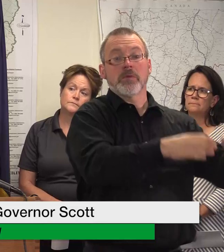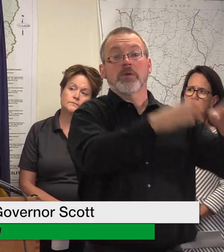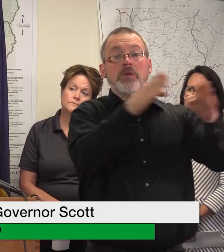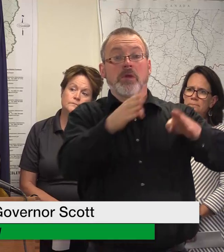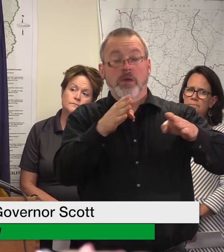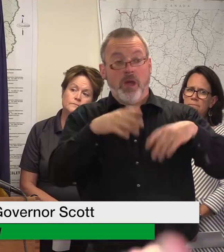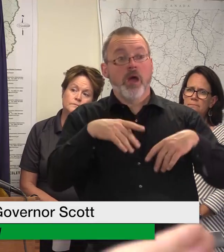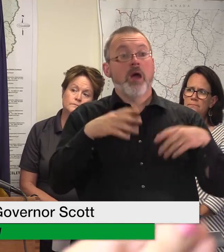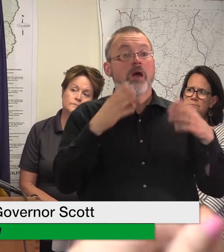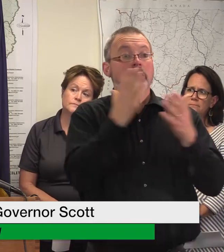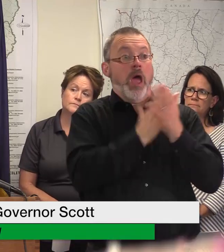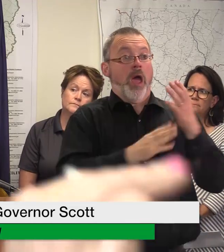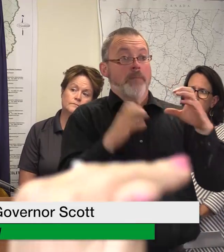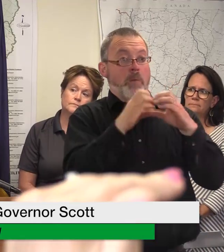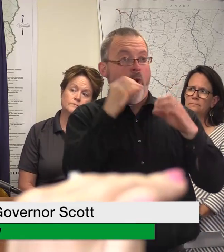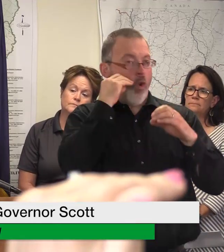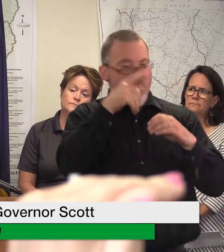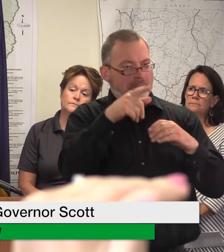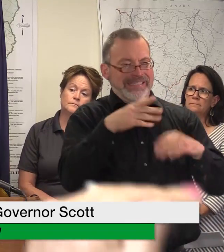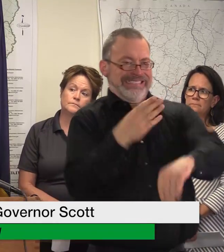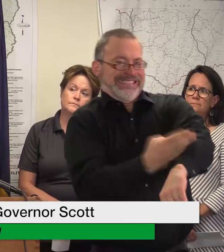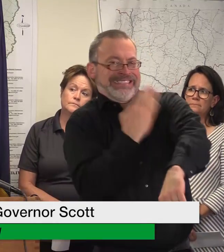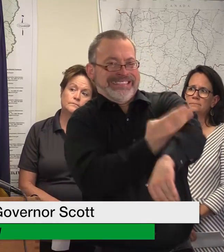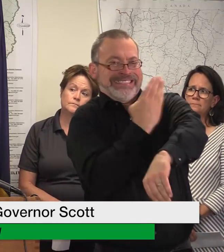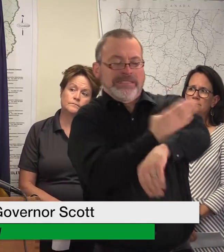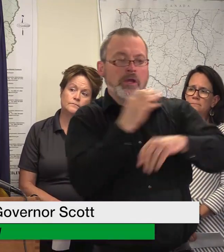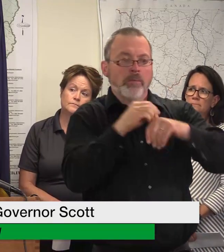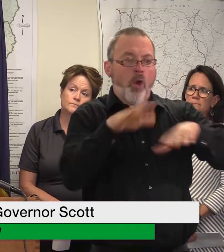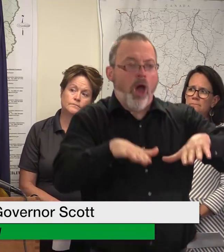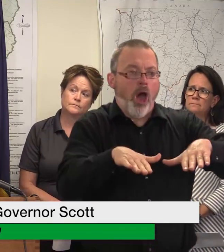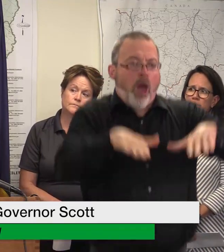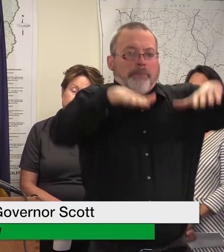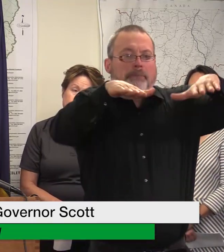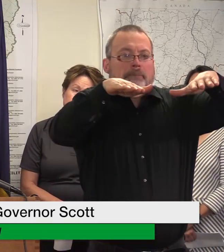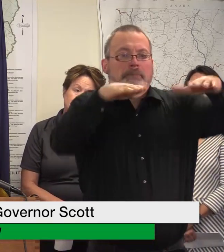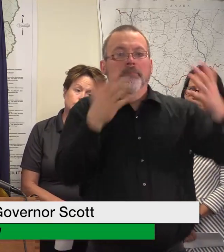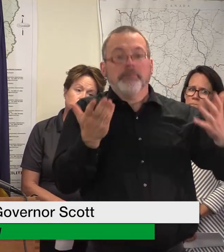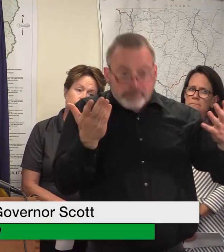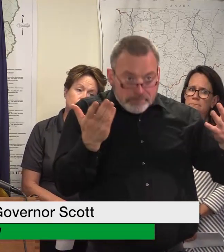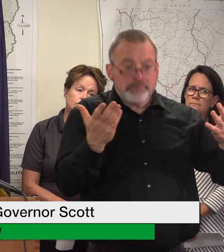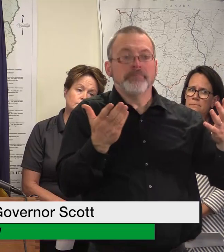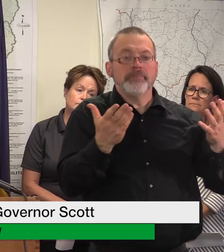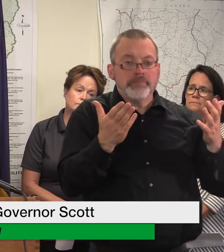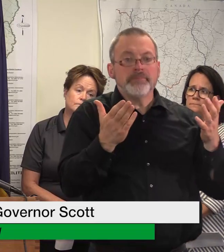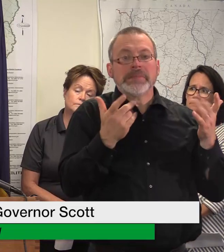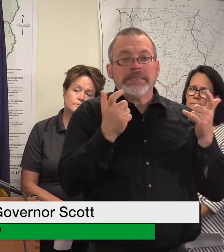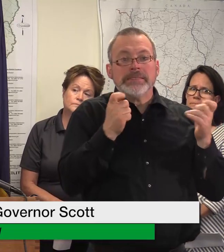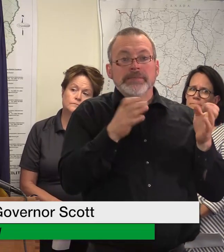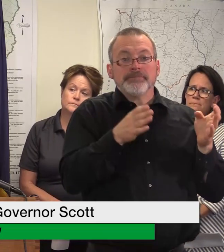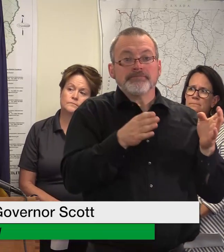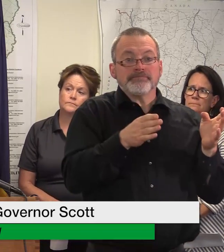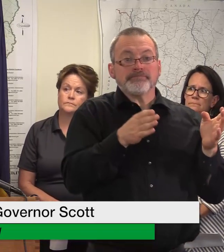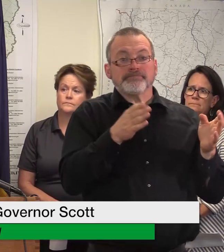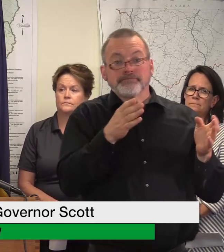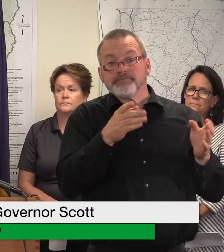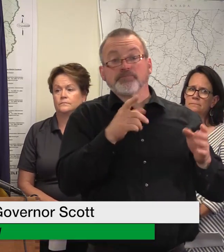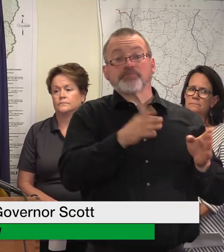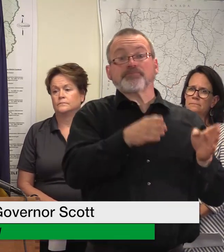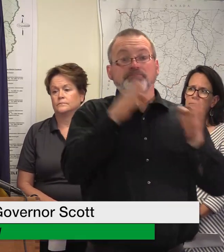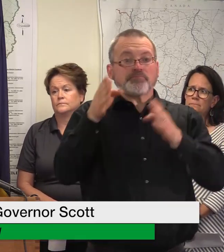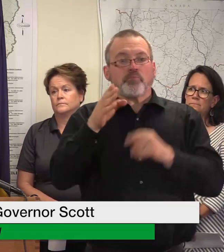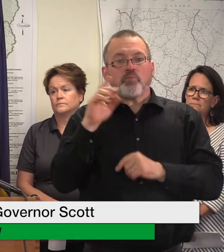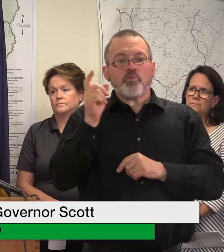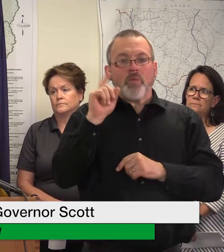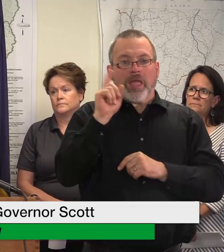some of those parks that had flood mitigation measures put in place did not receive the type of flooding and extensive damage